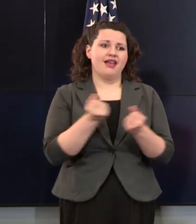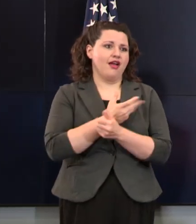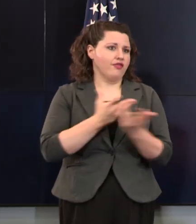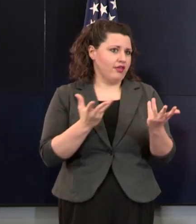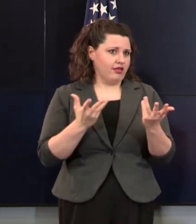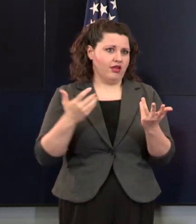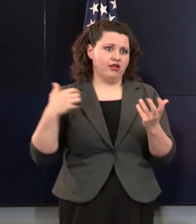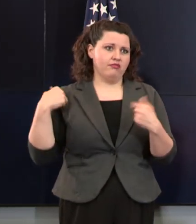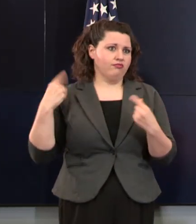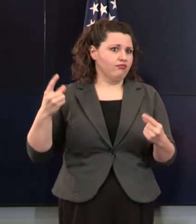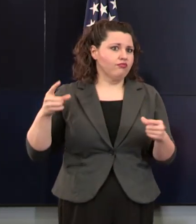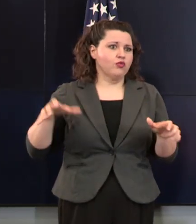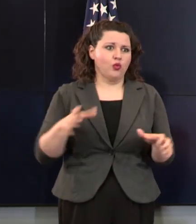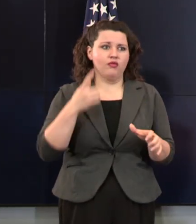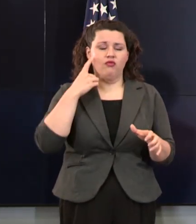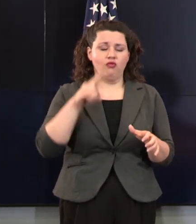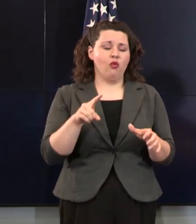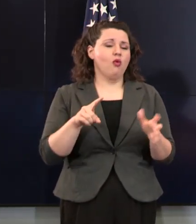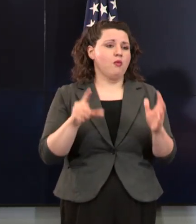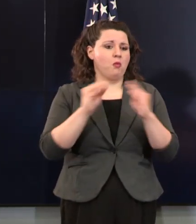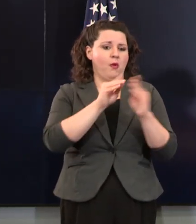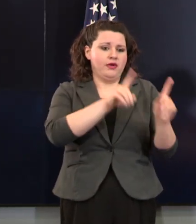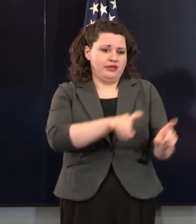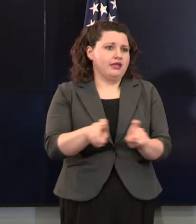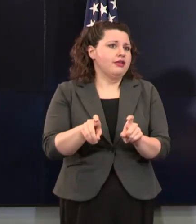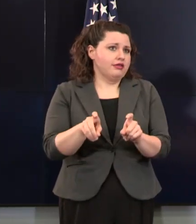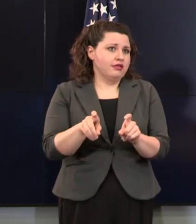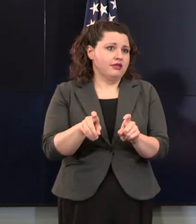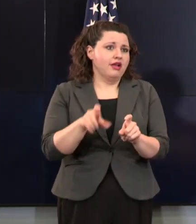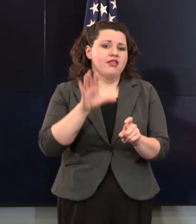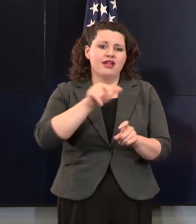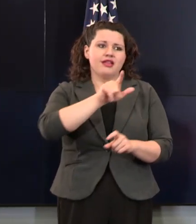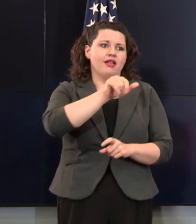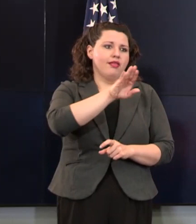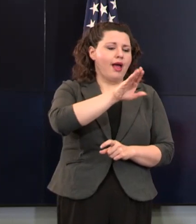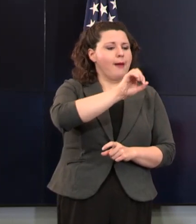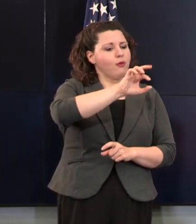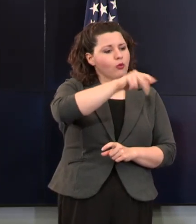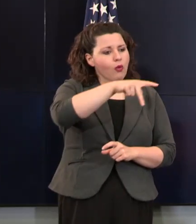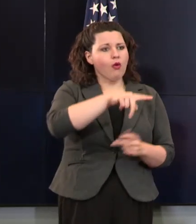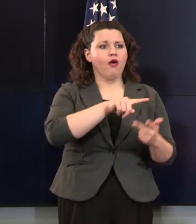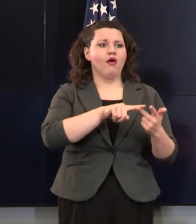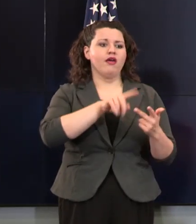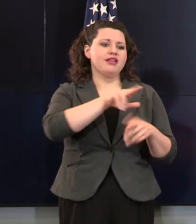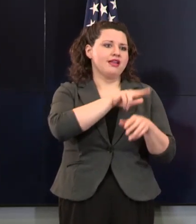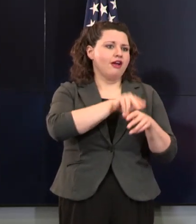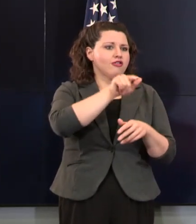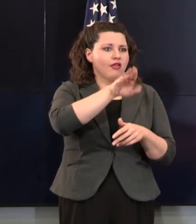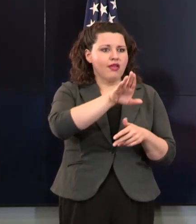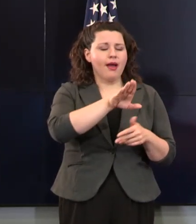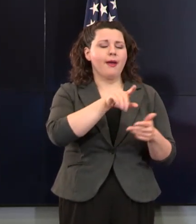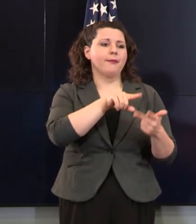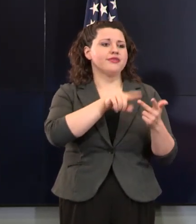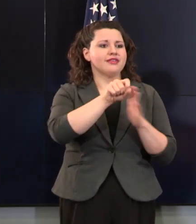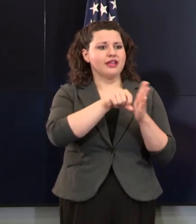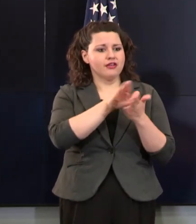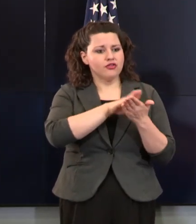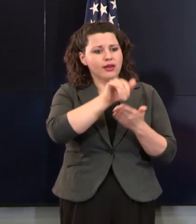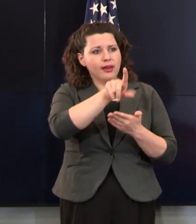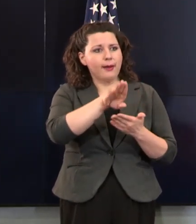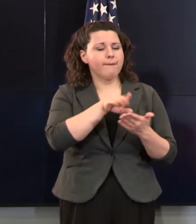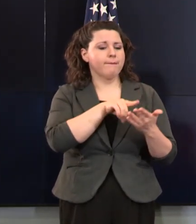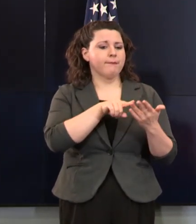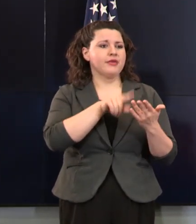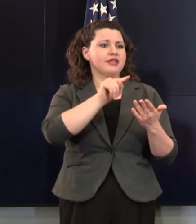we're doing for the increased testing ability. That's LabCorp, that's the national labs, that's what we're doing at the State Hygienic Lab, and then